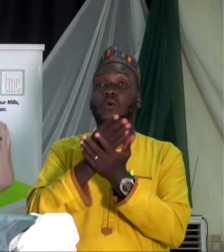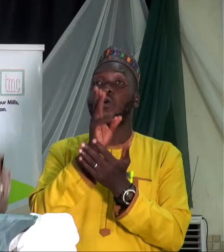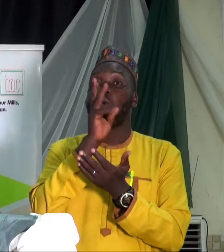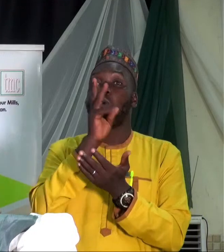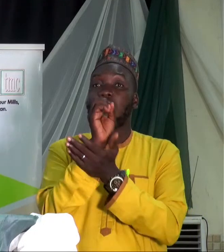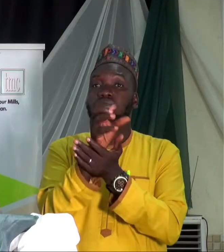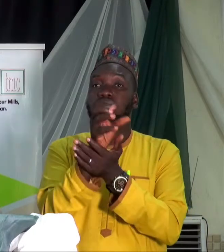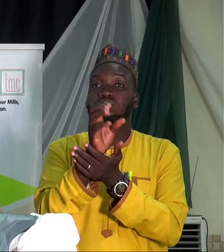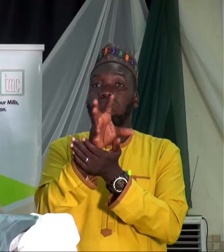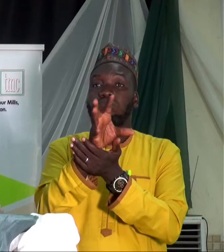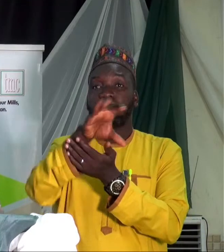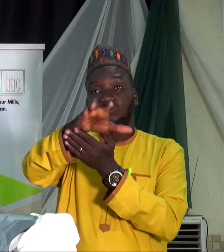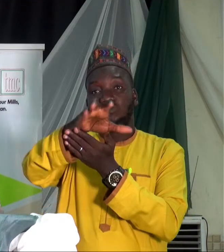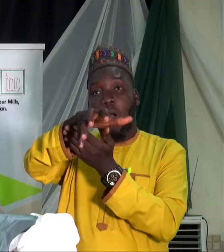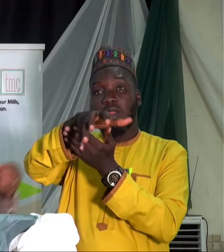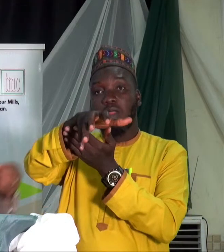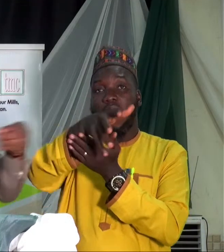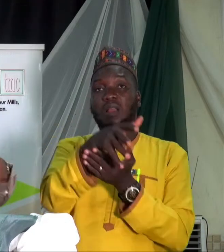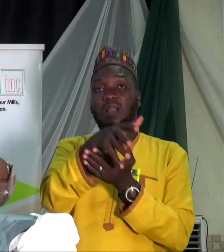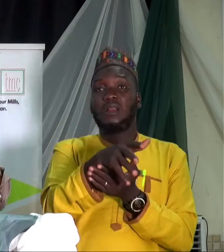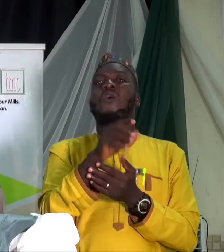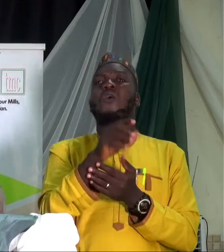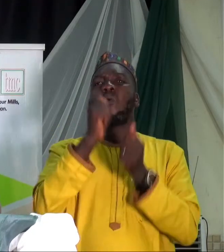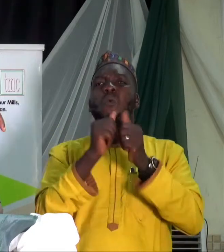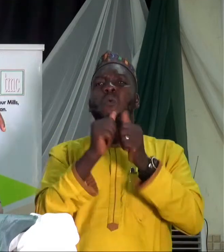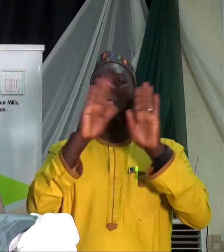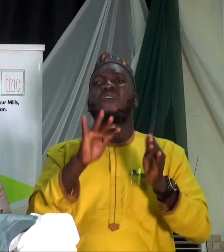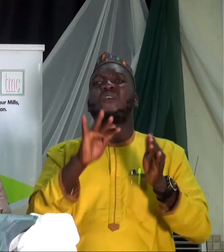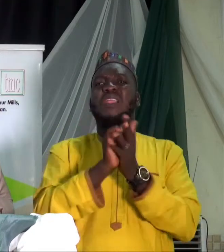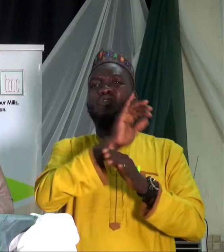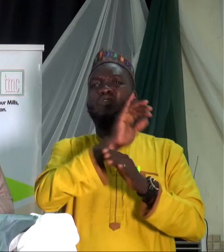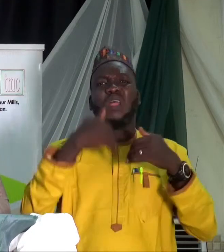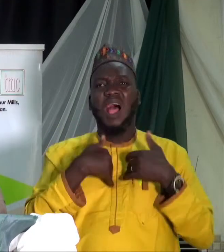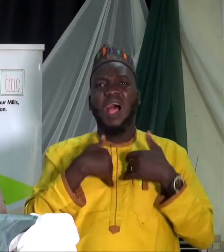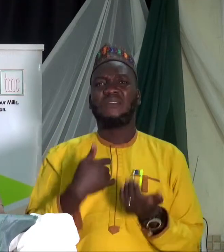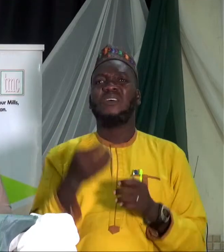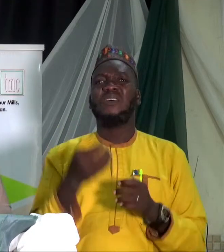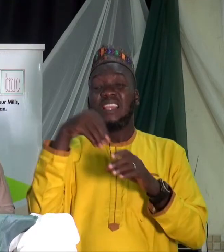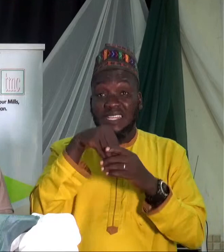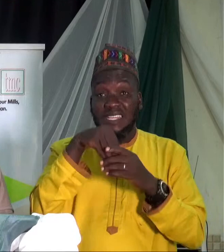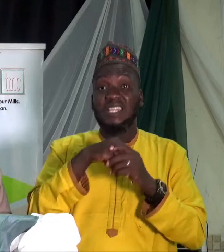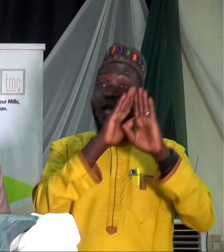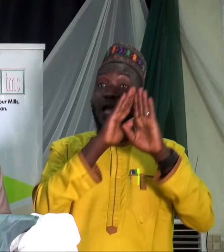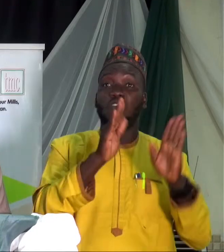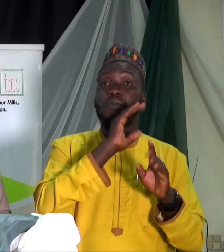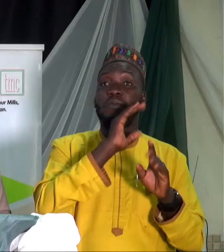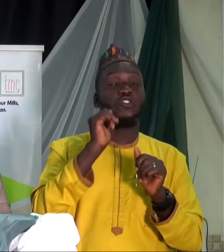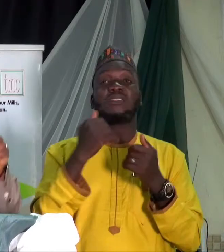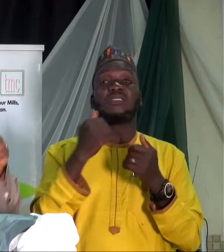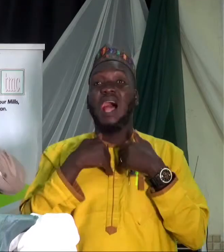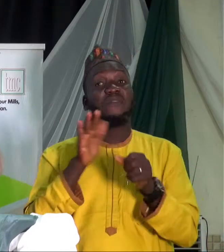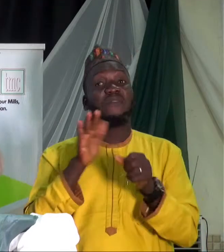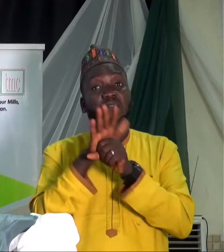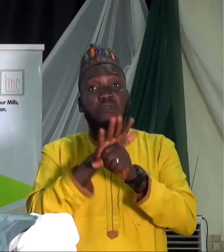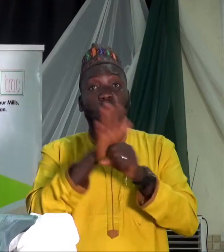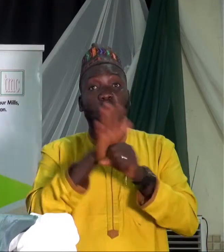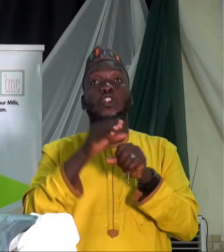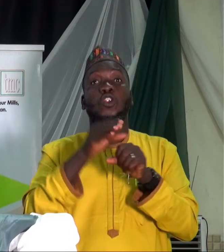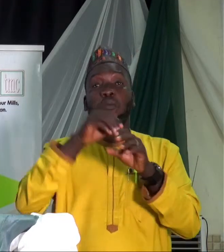ero ngba na ile oni but adugo kankan ni omi abi be ko e baba kini o mu sise